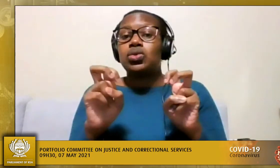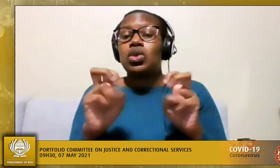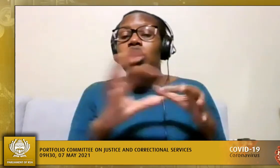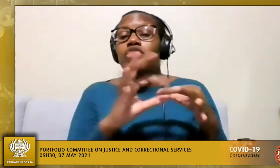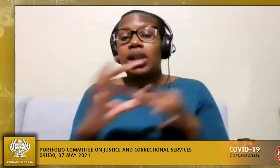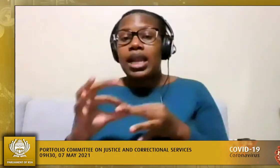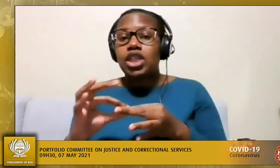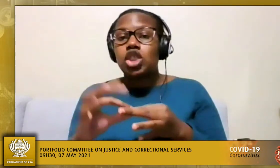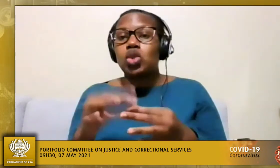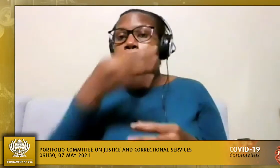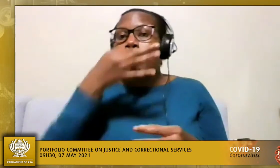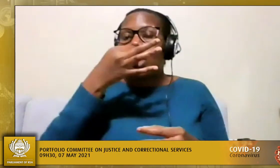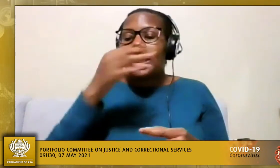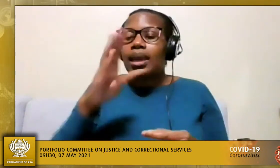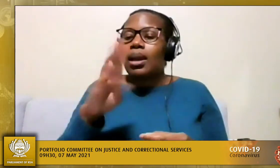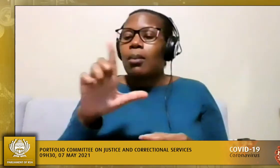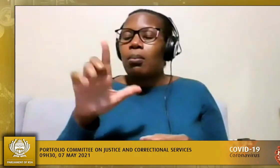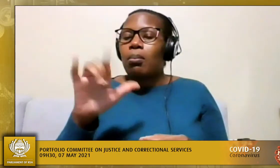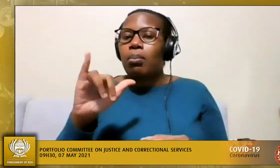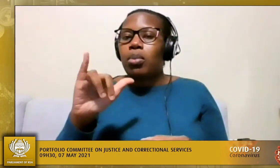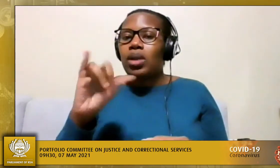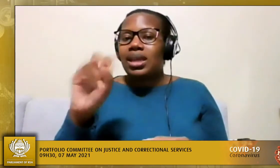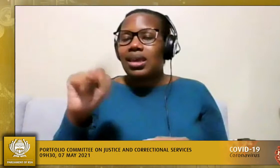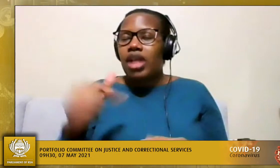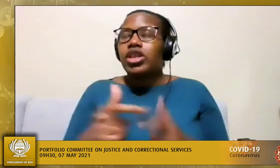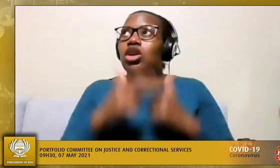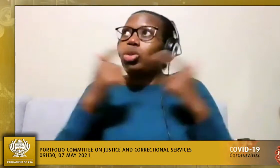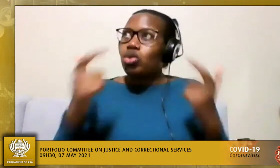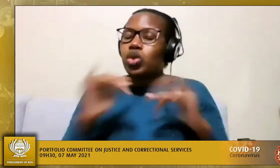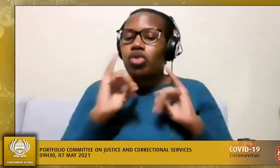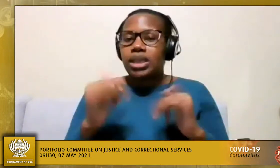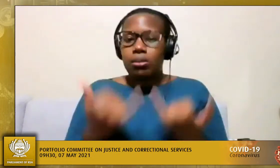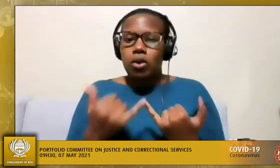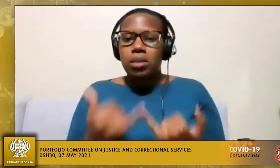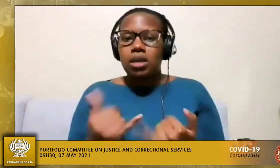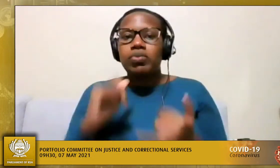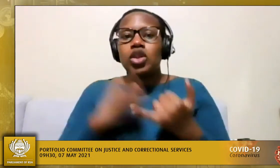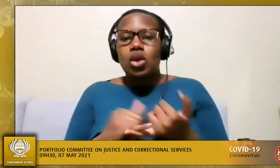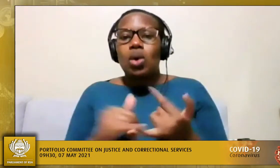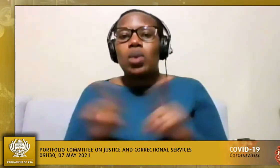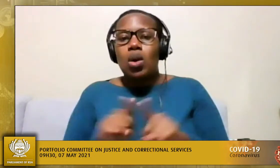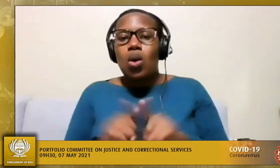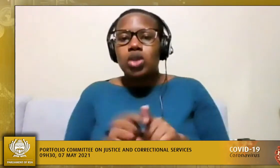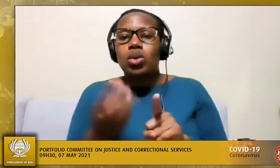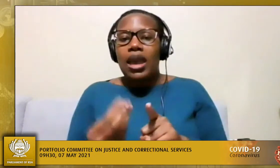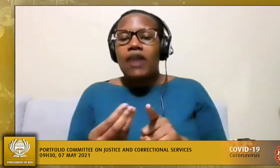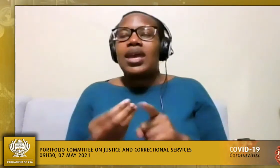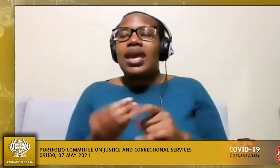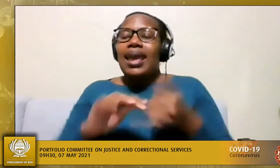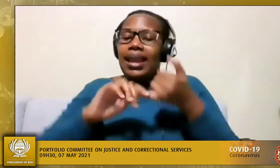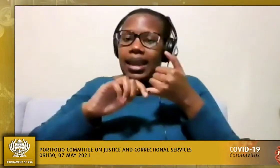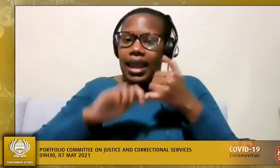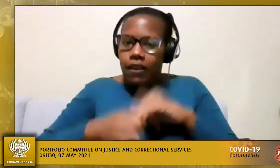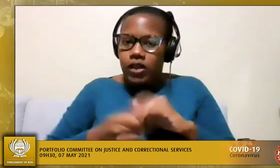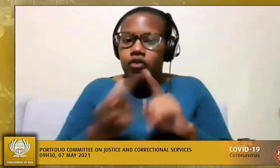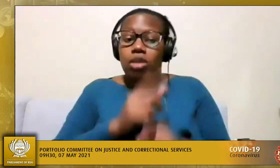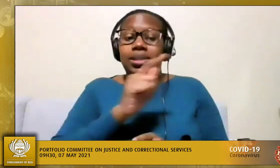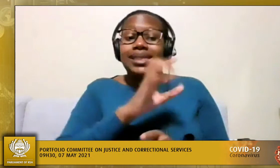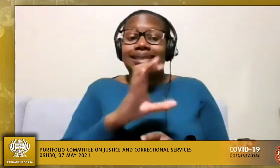to bullying that's a huge crisis at the moment so we are also going to have a a concerted effort from the TCC